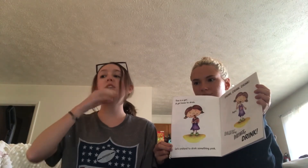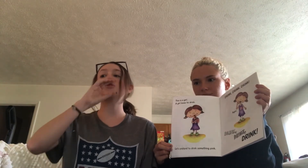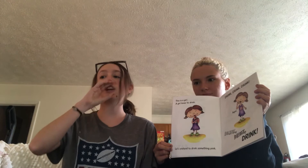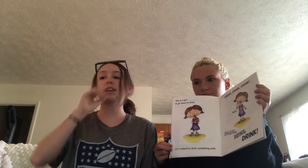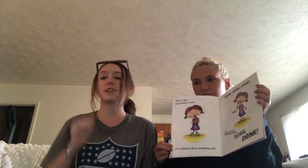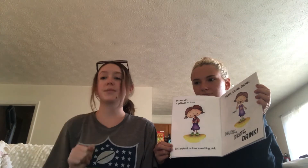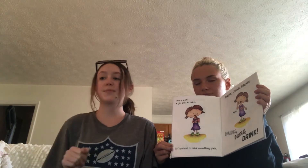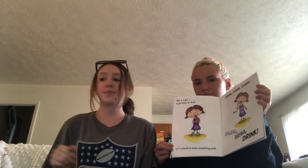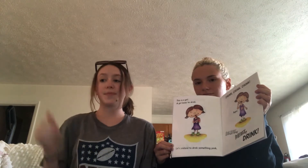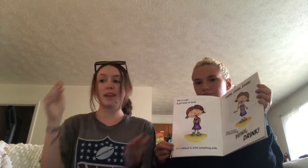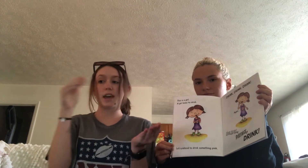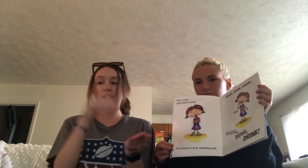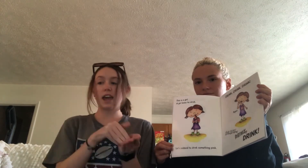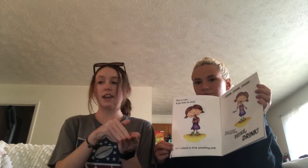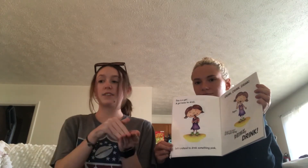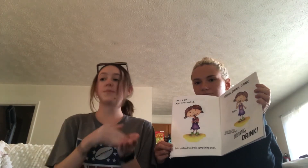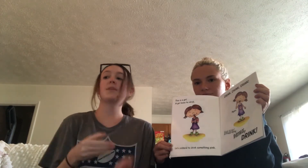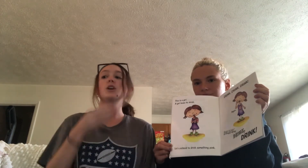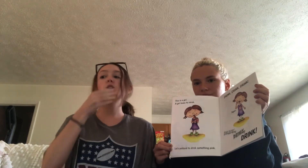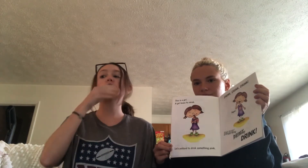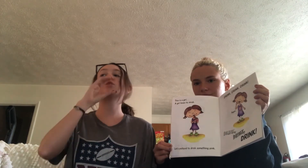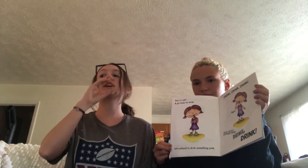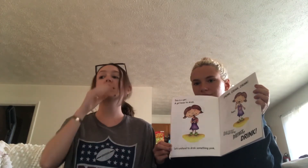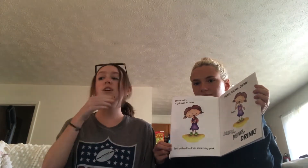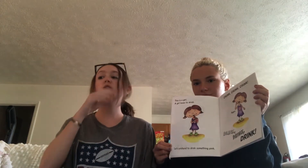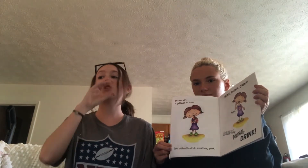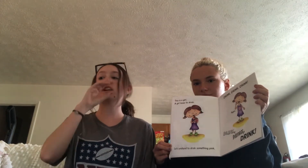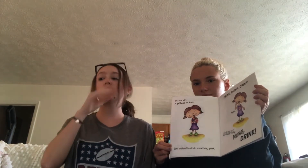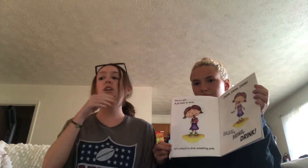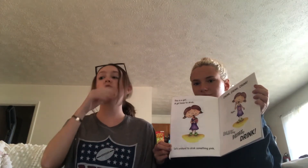drink. Again, drink, drink, drink.